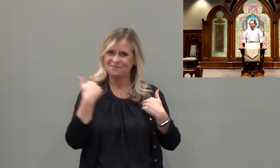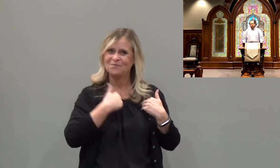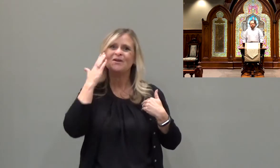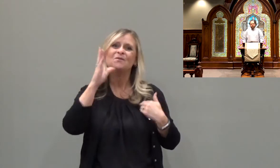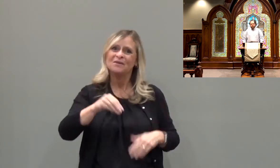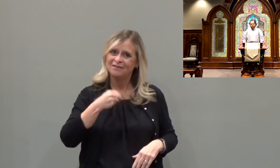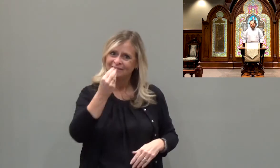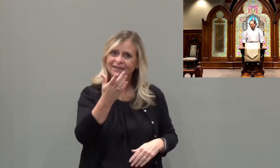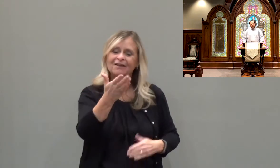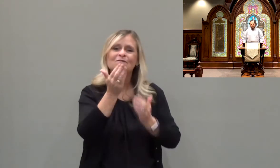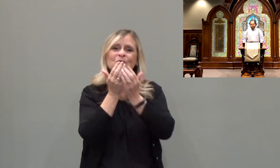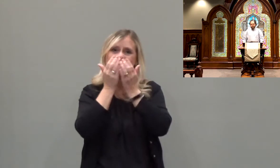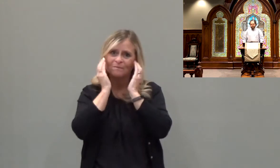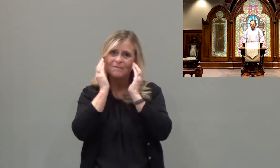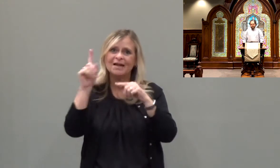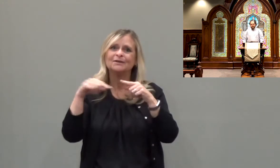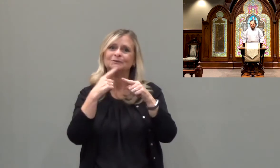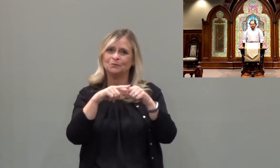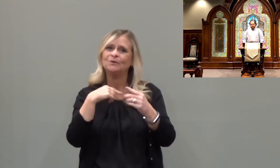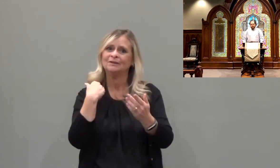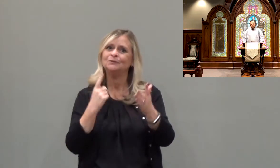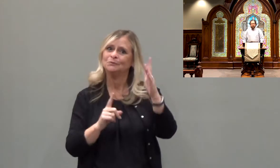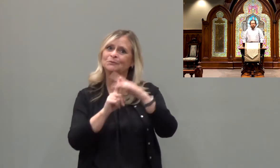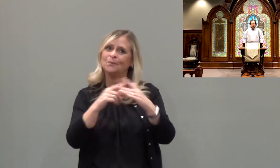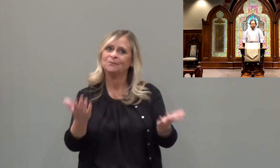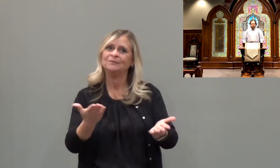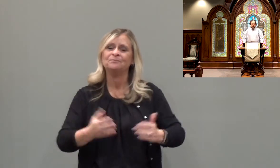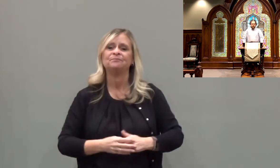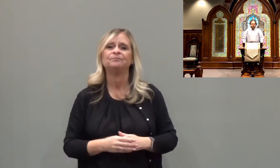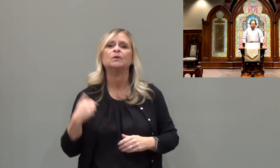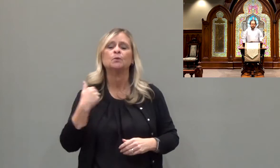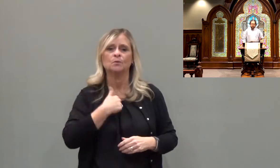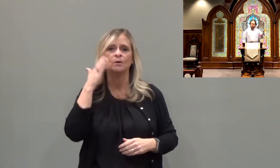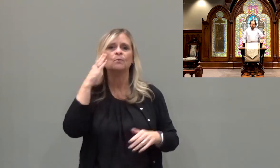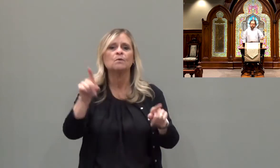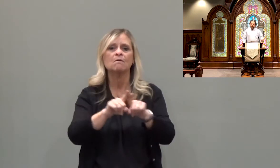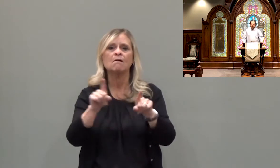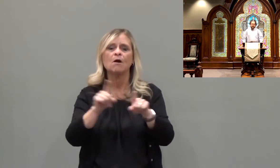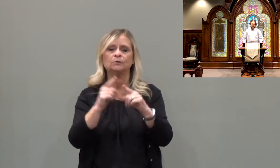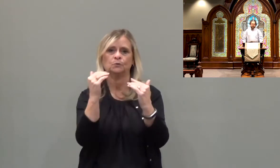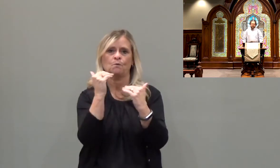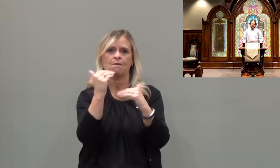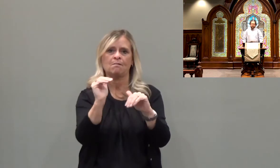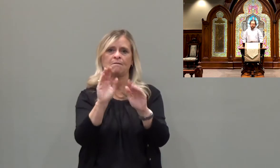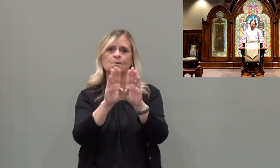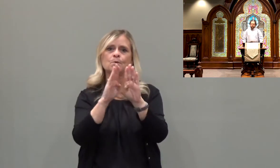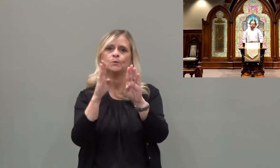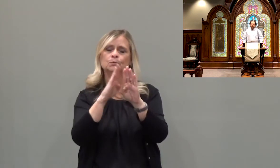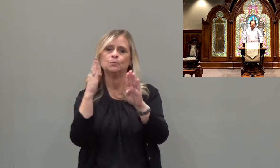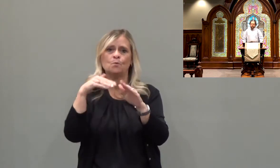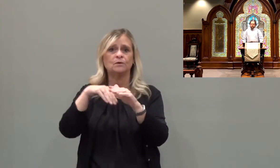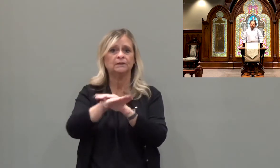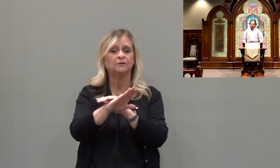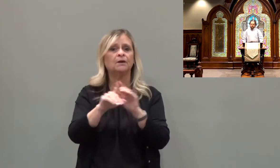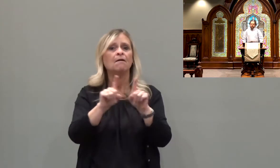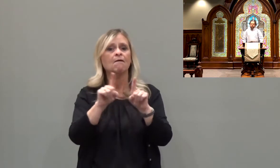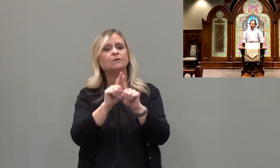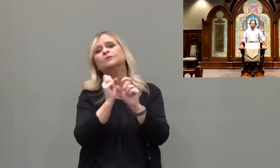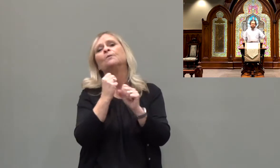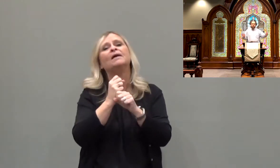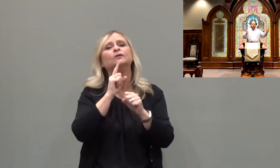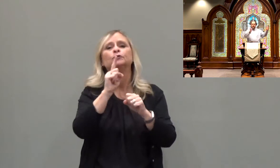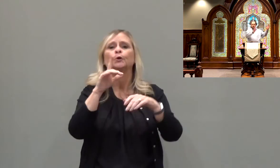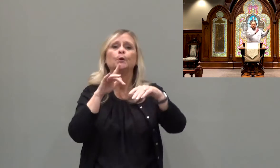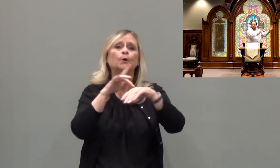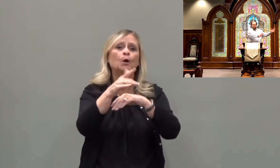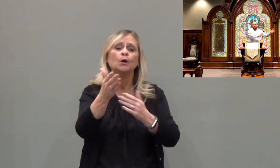you a mask when you get here. We are also going to limit the doors that are entered, and we're also going to make sure that at early